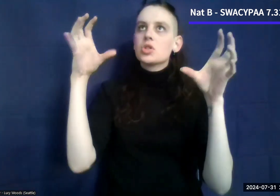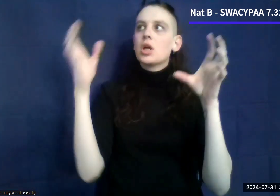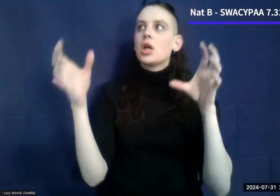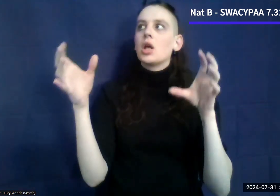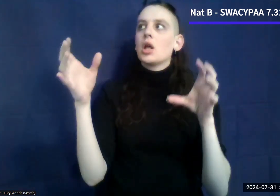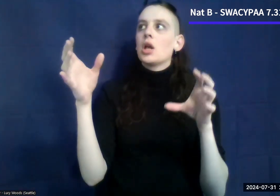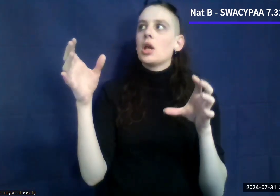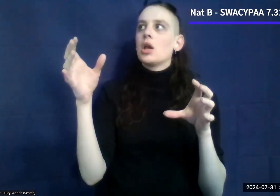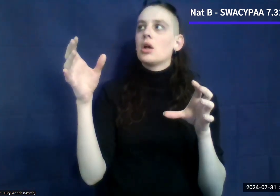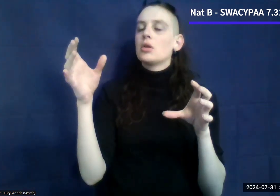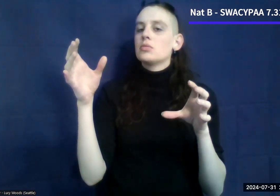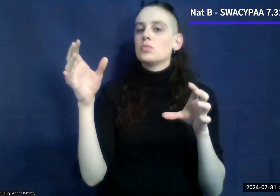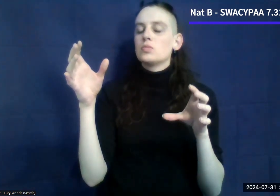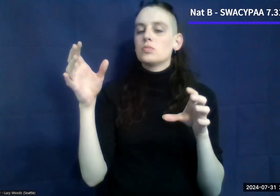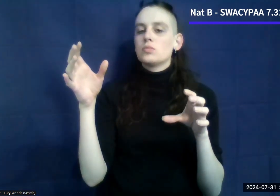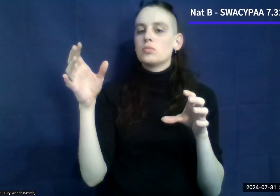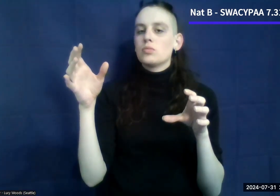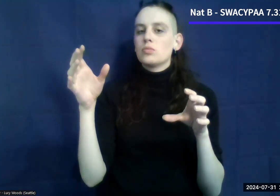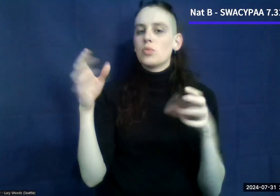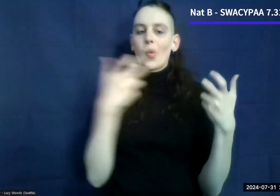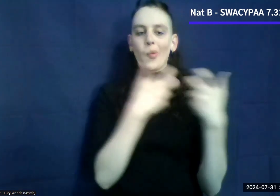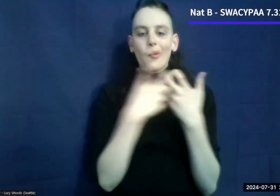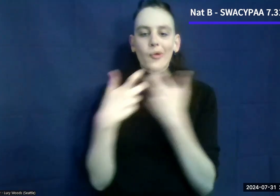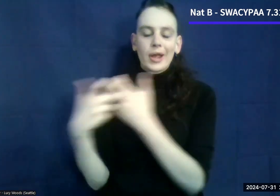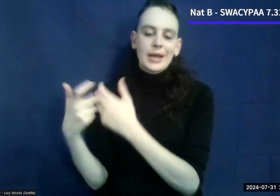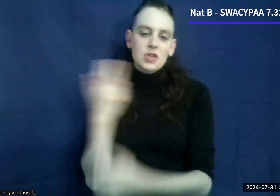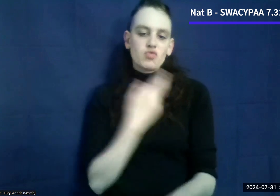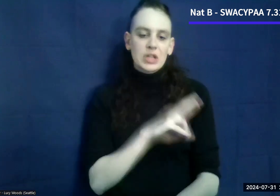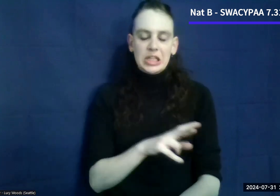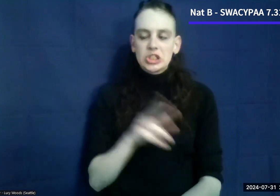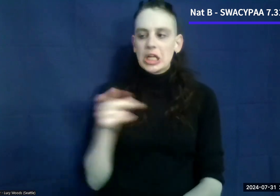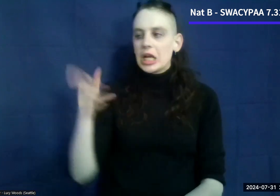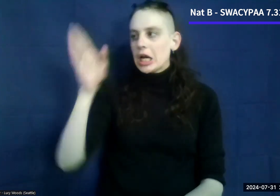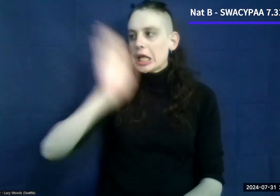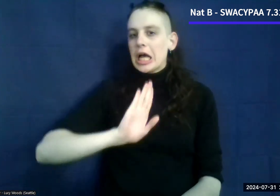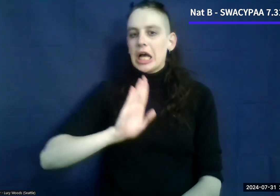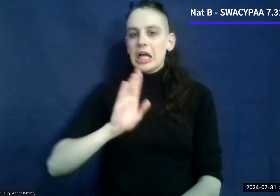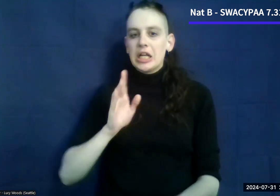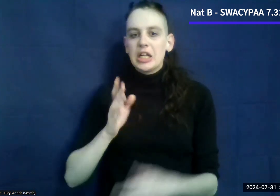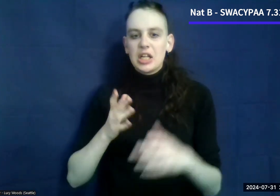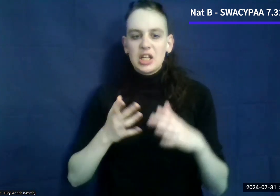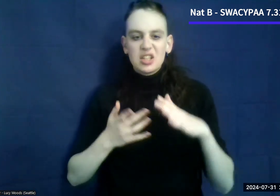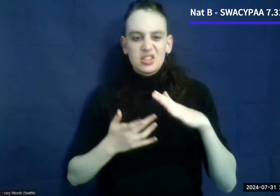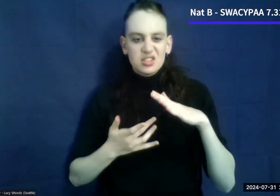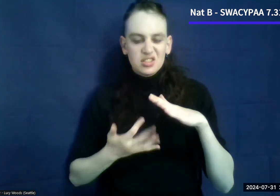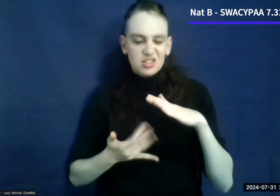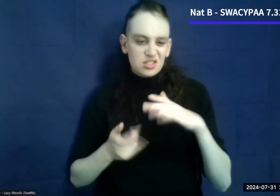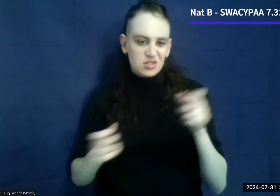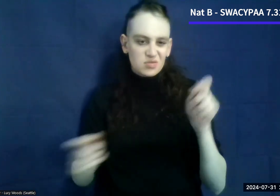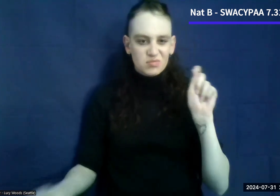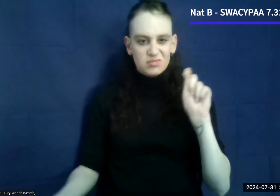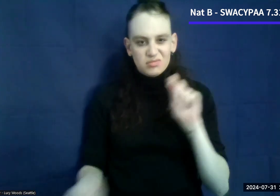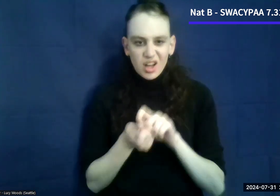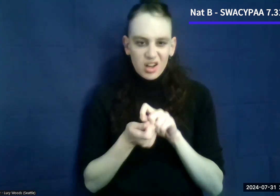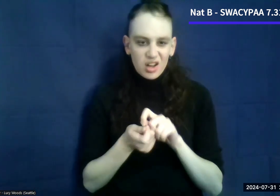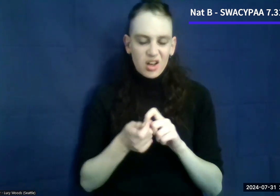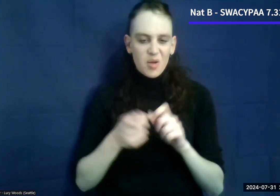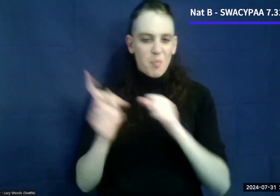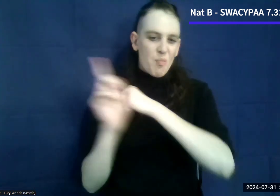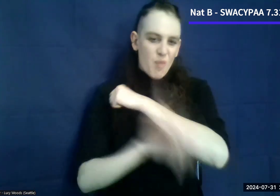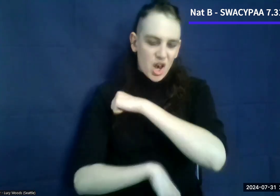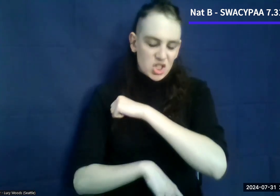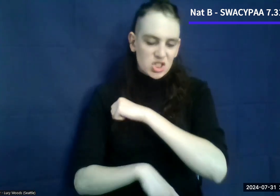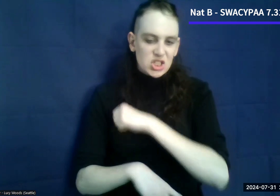a God that was really spiteful, and punishing and vengeful. And